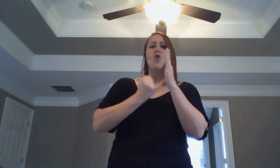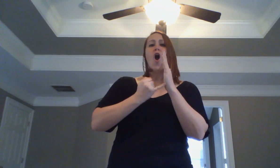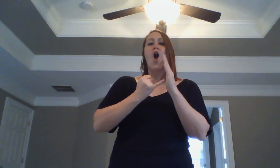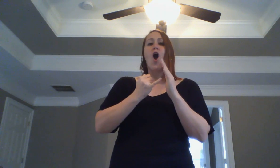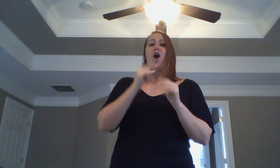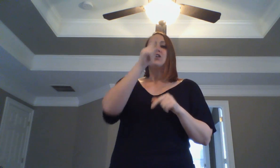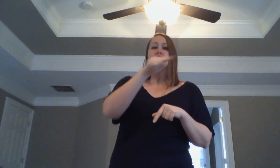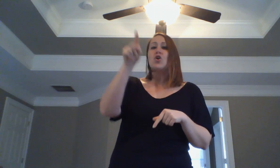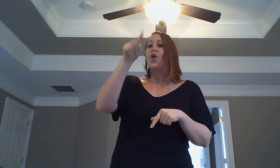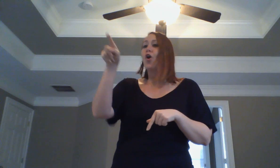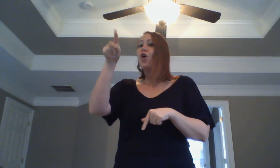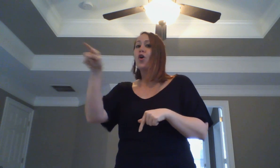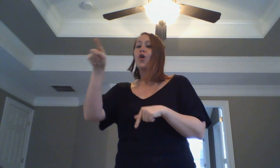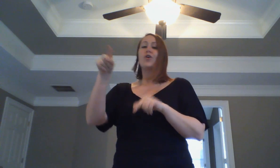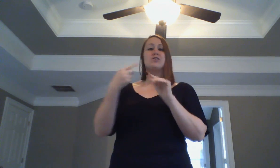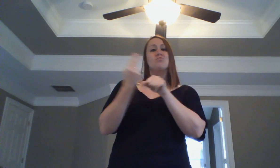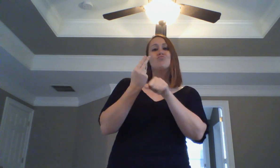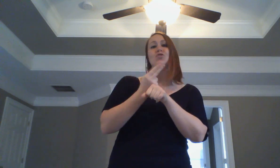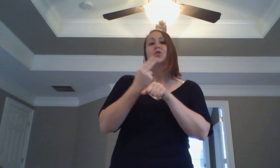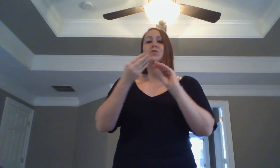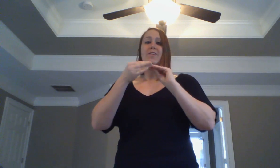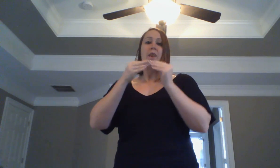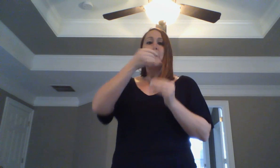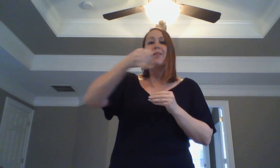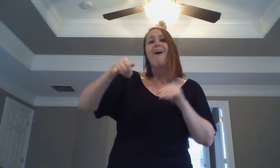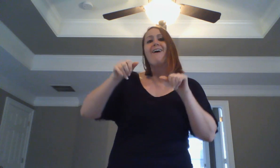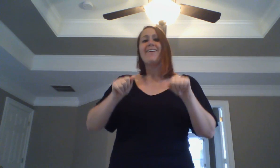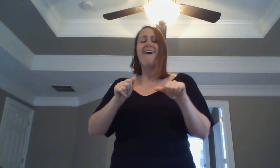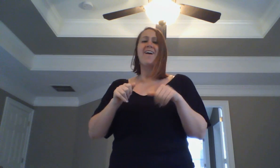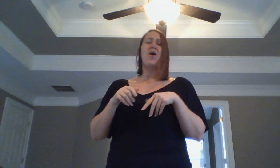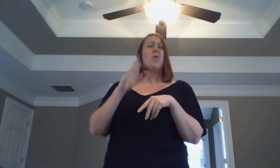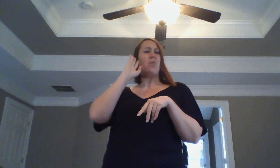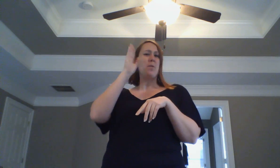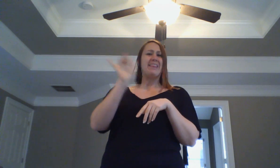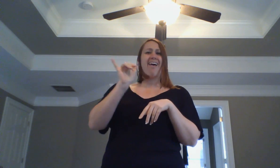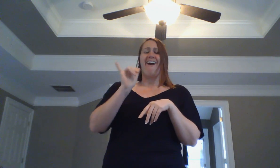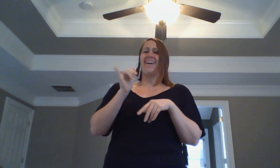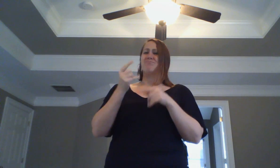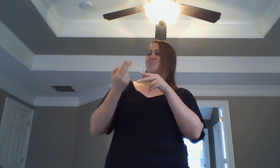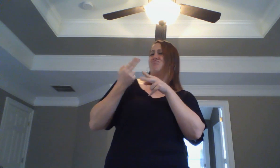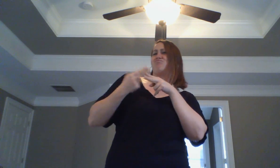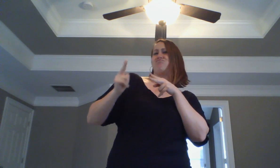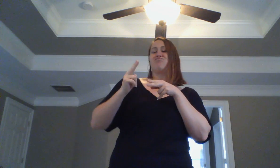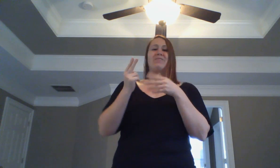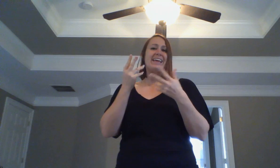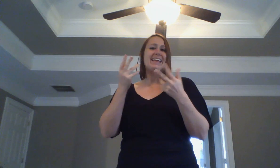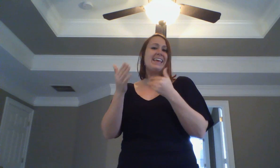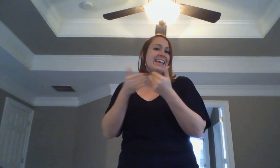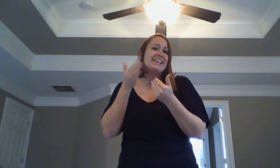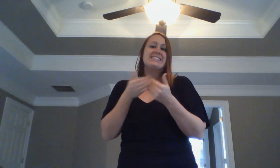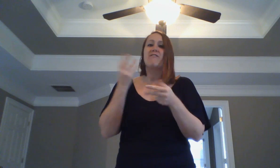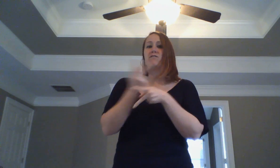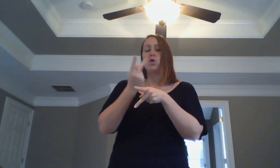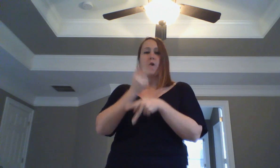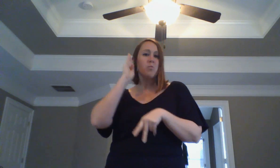you do, you'll hopefully memorize these, and you'll do these problems in like half a second. I promise you. You just got to keep practicing. Let's say I